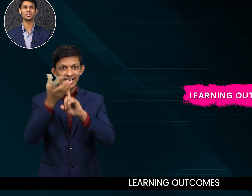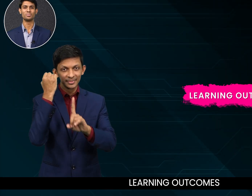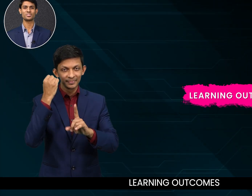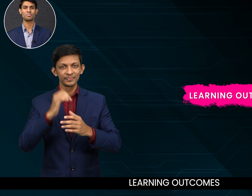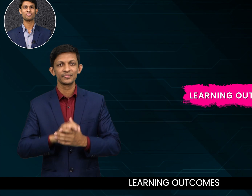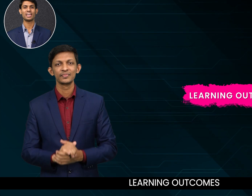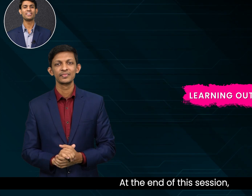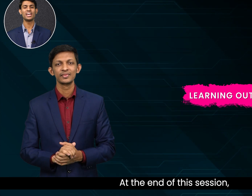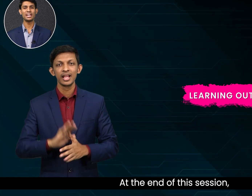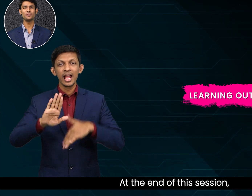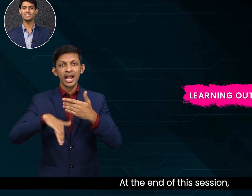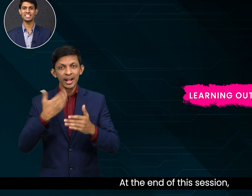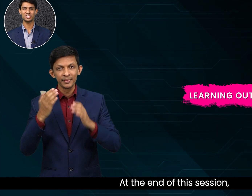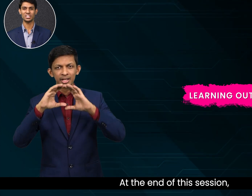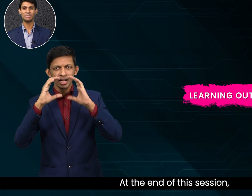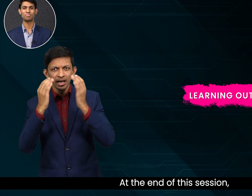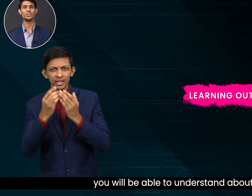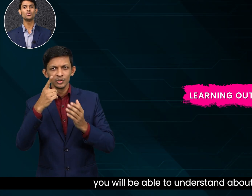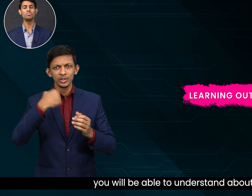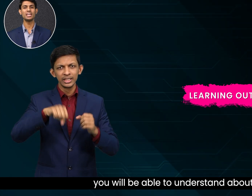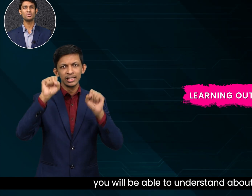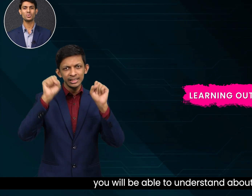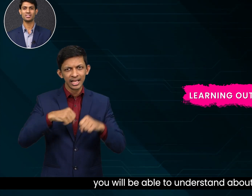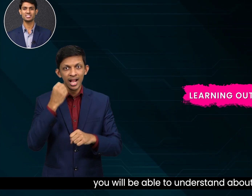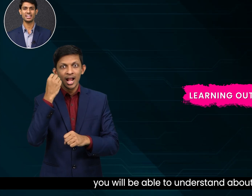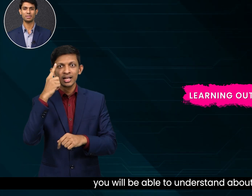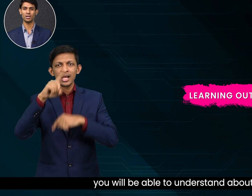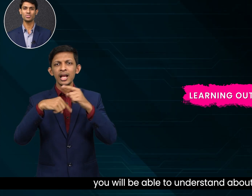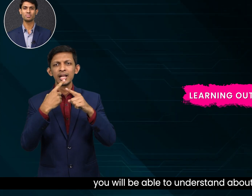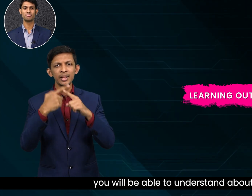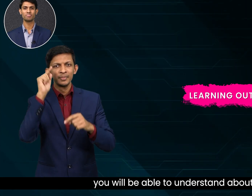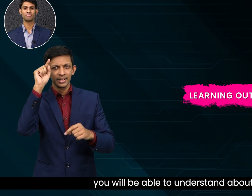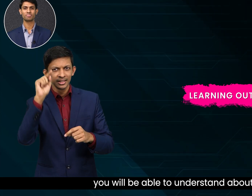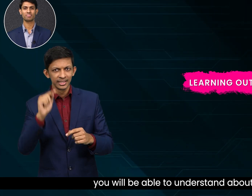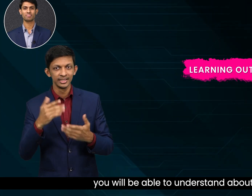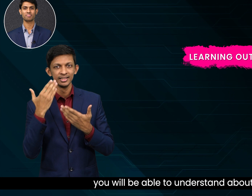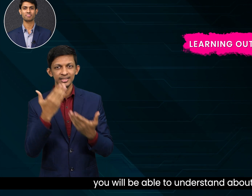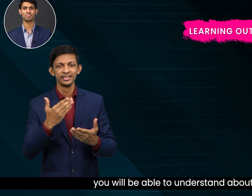Learning outcomes. At the end of this session, you will be able to understand about